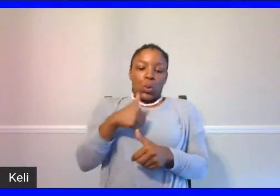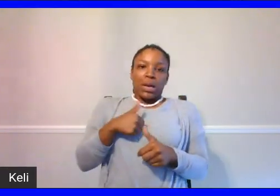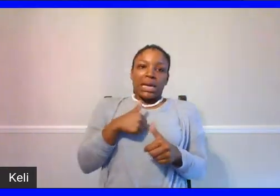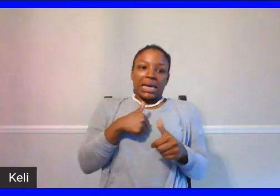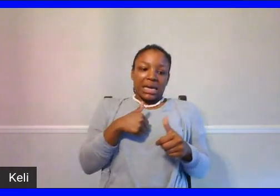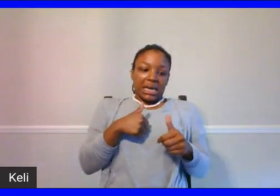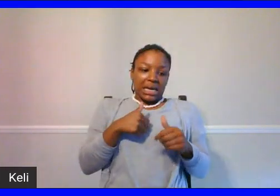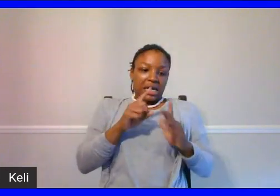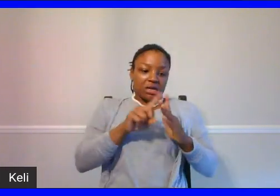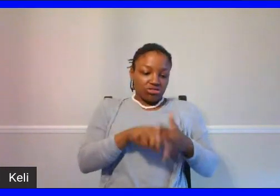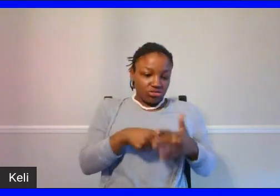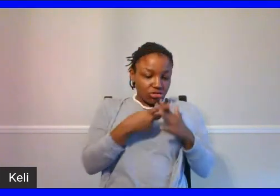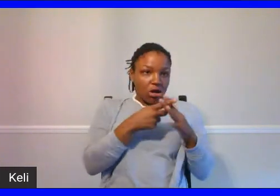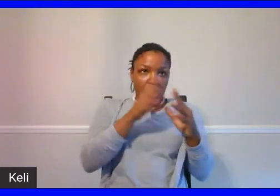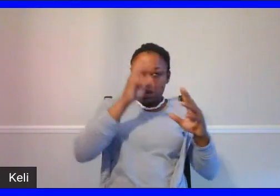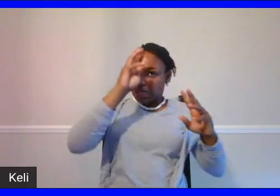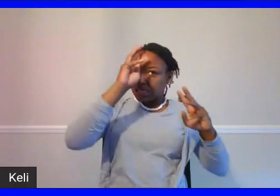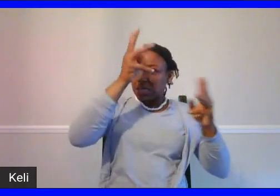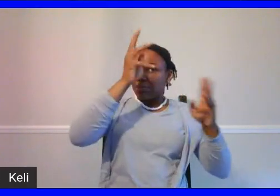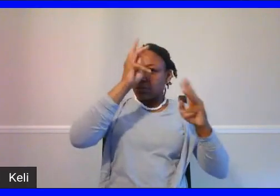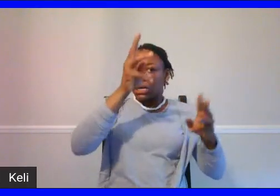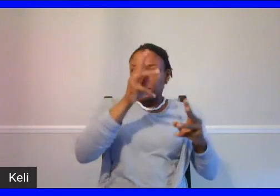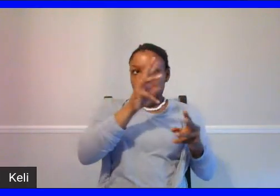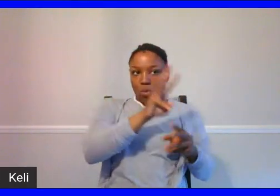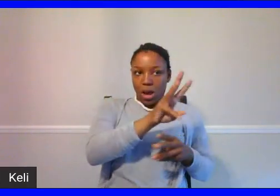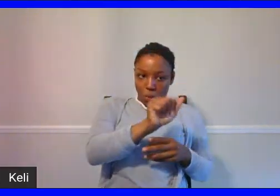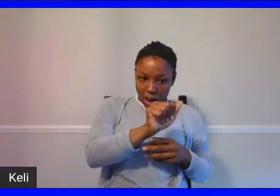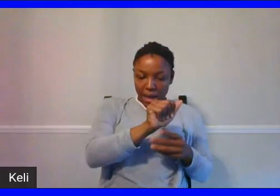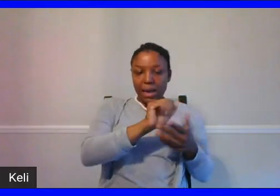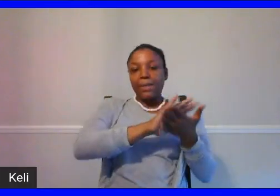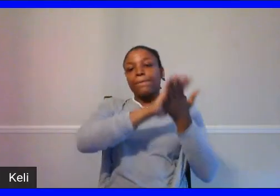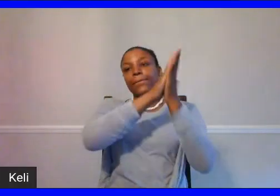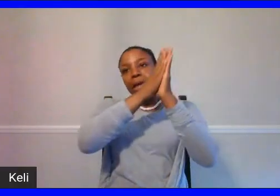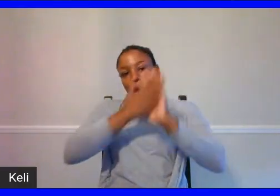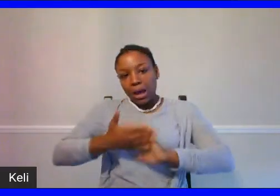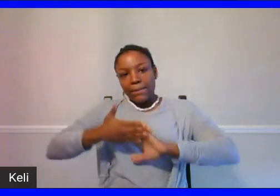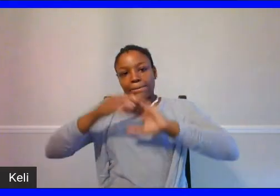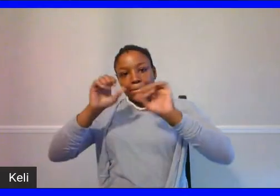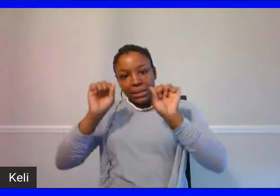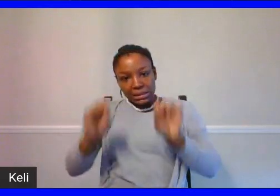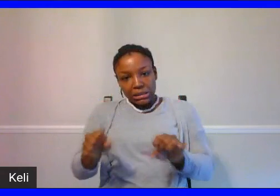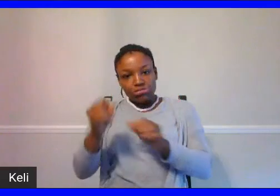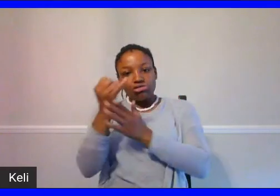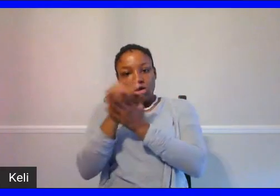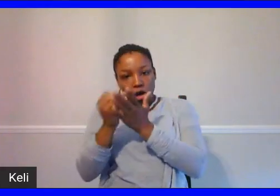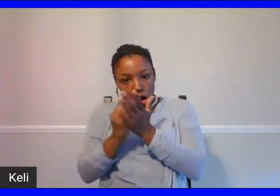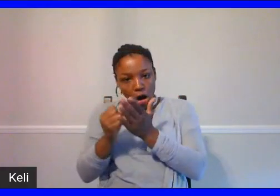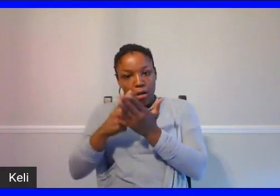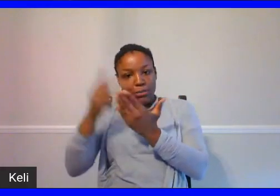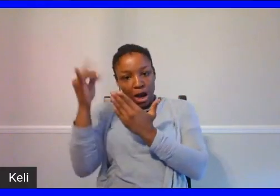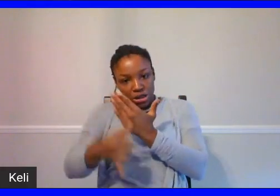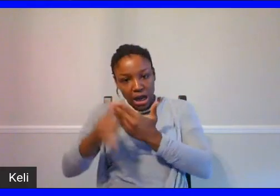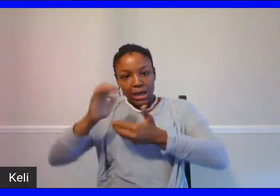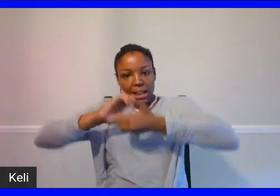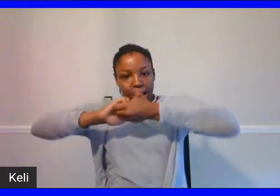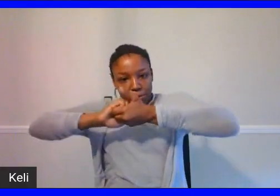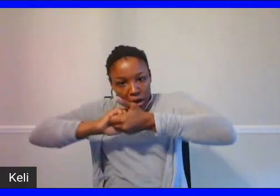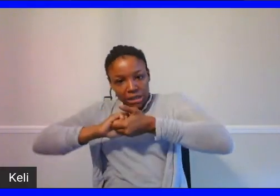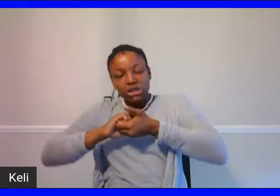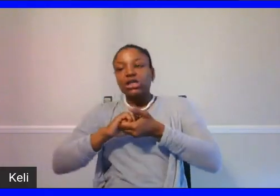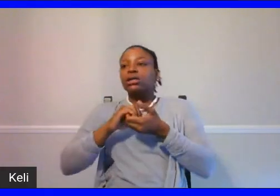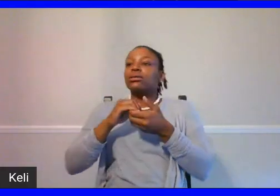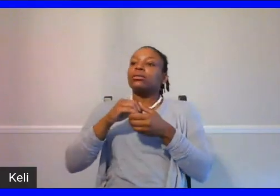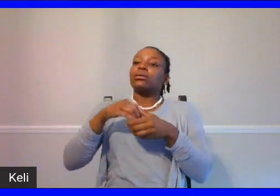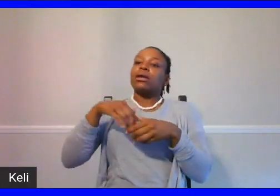conceptualizing what the Wide Awakes could be as a potential art project or a collaboration in Hank Willis Thomas's